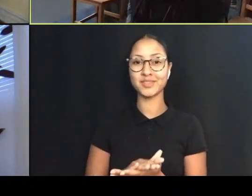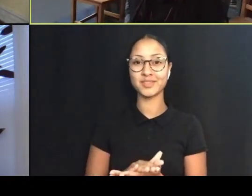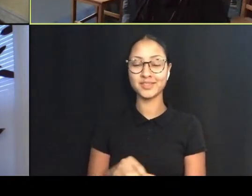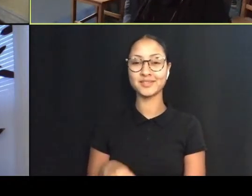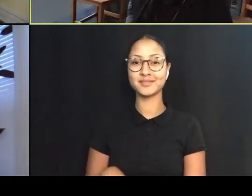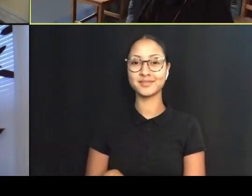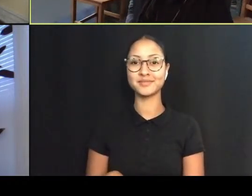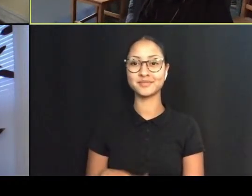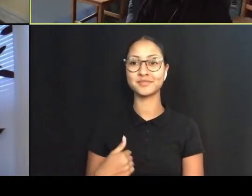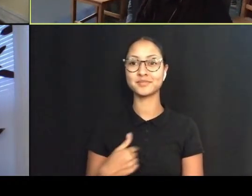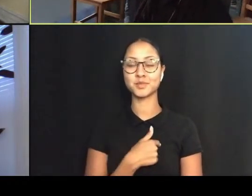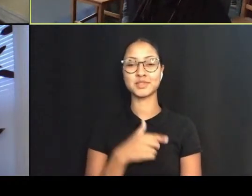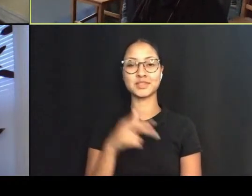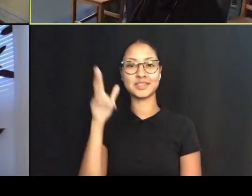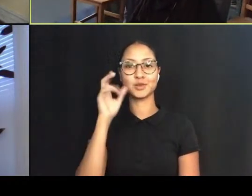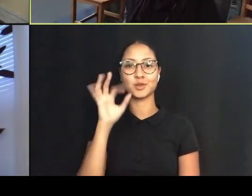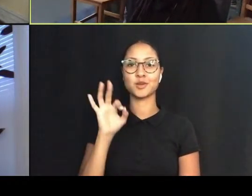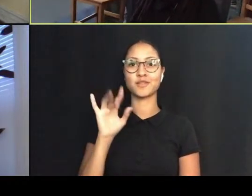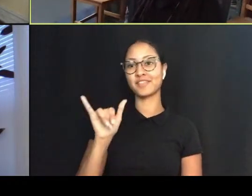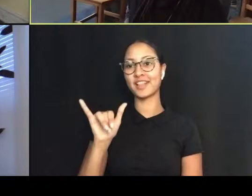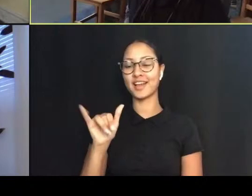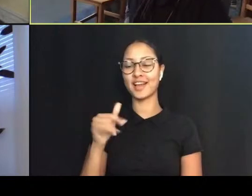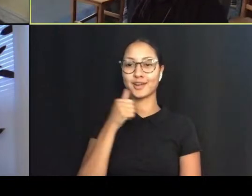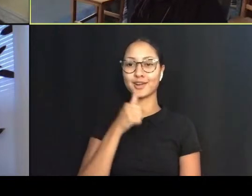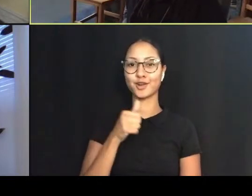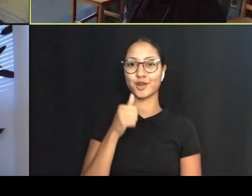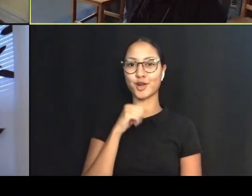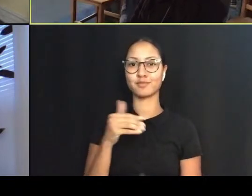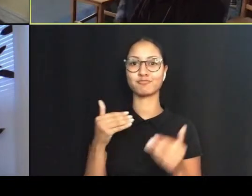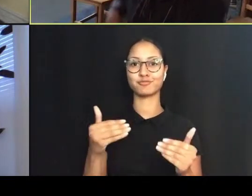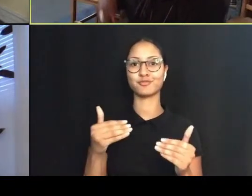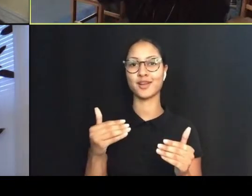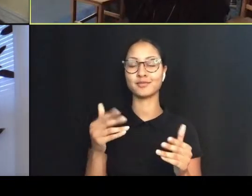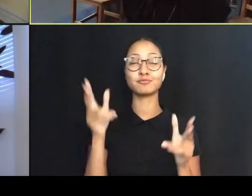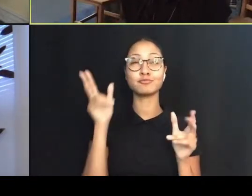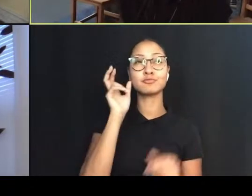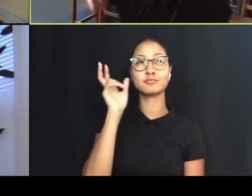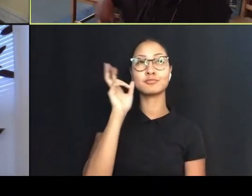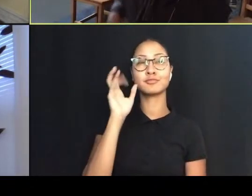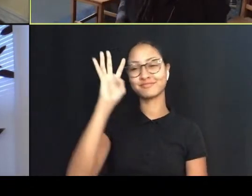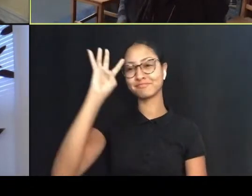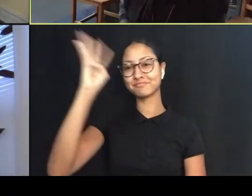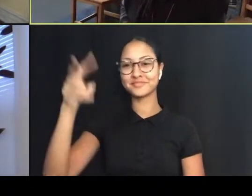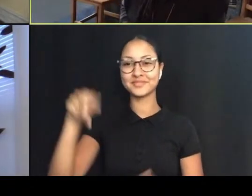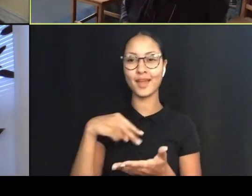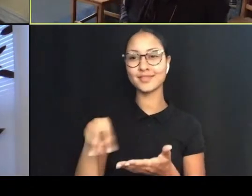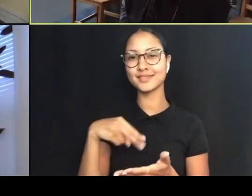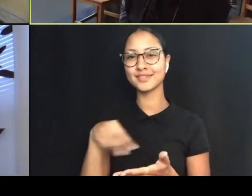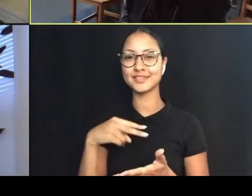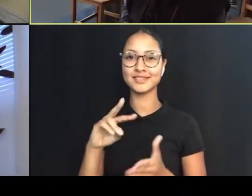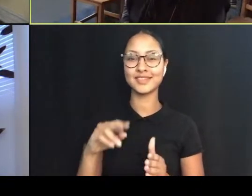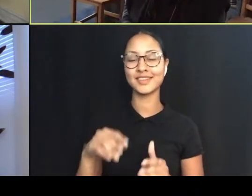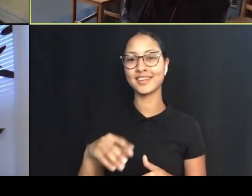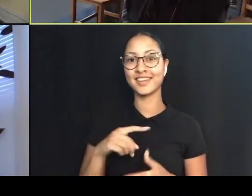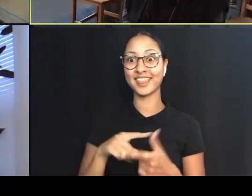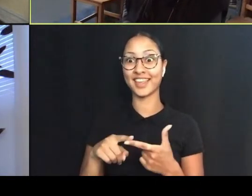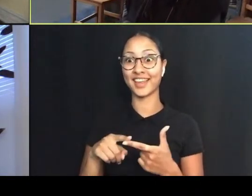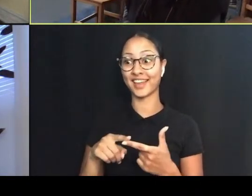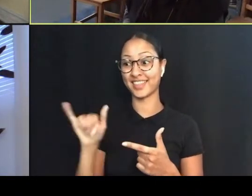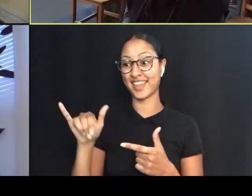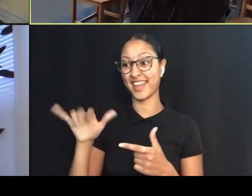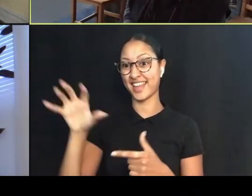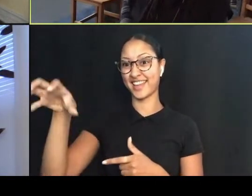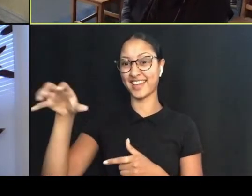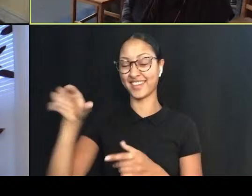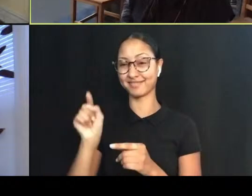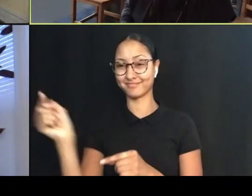Fly Girl and go and make dances and battle, you know, the house around the corner. So that is